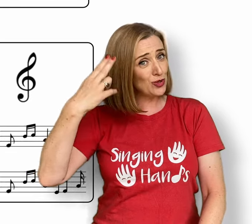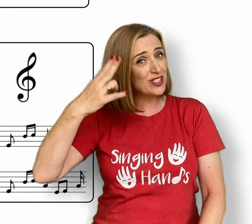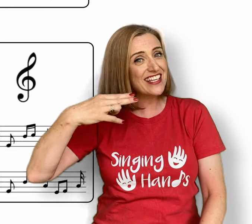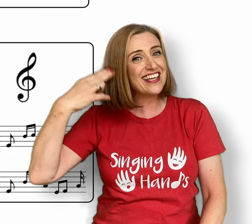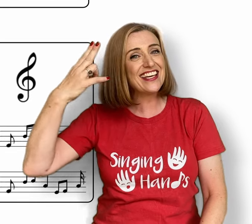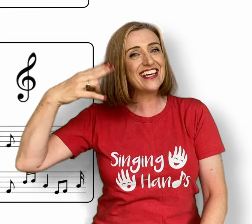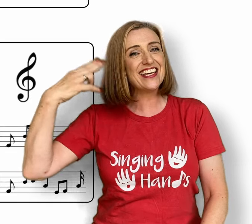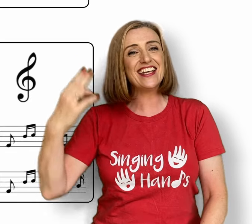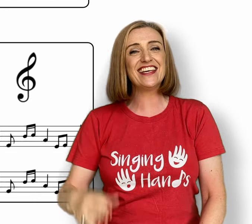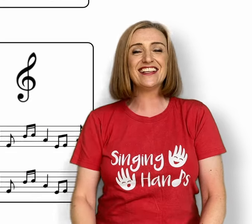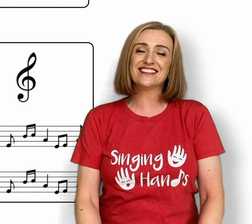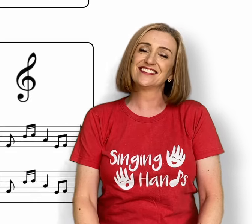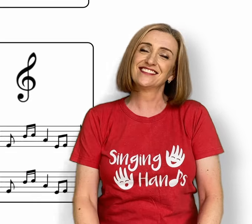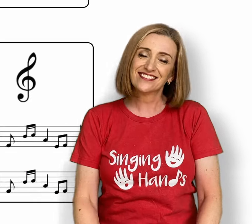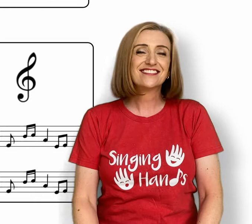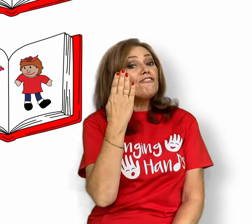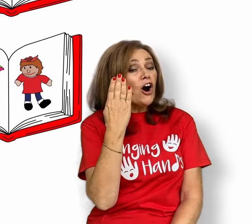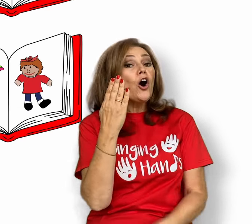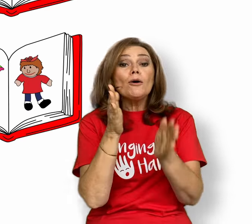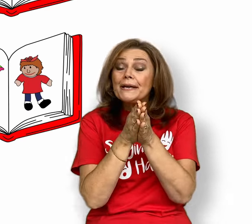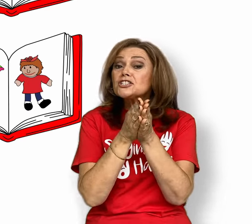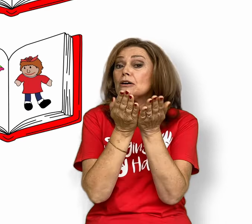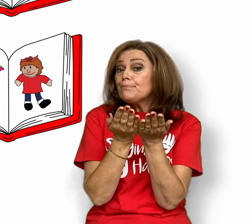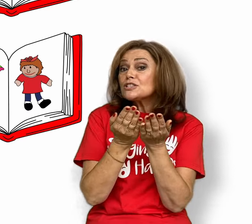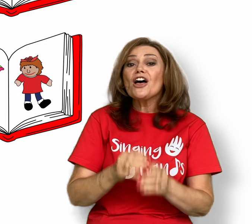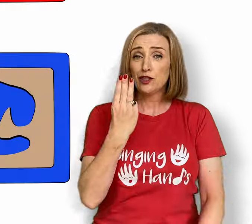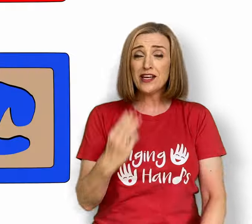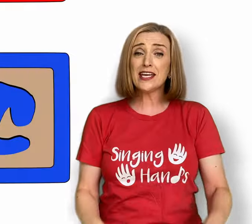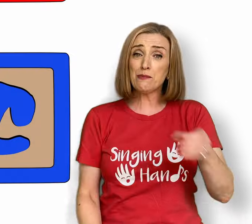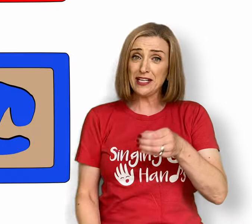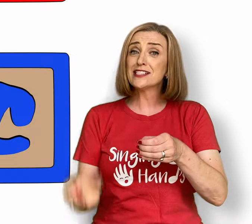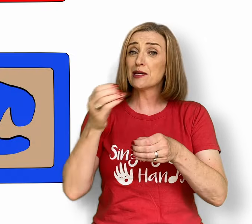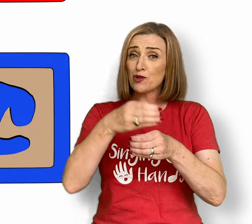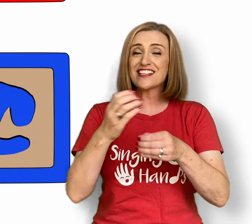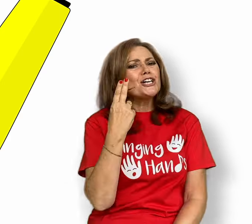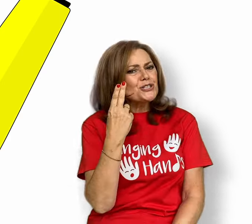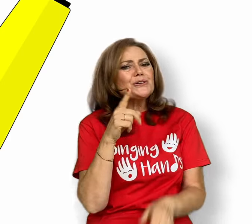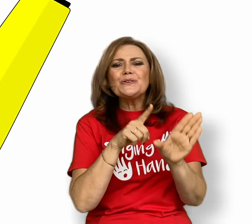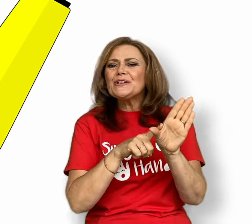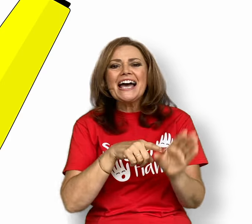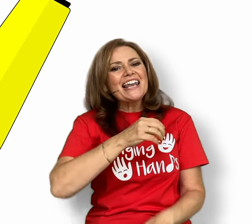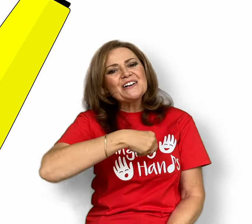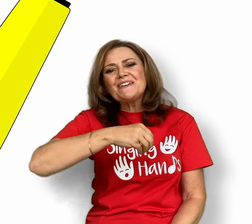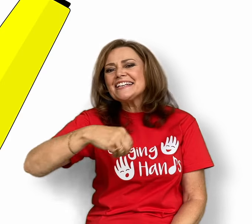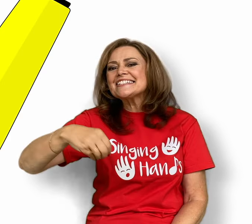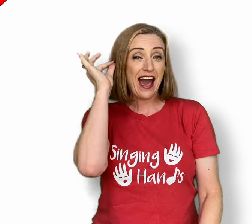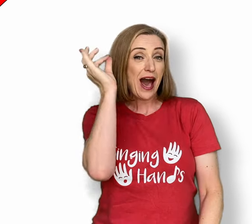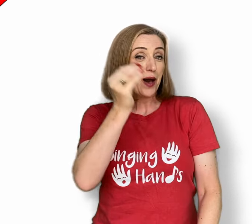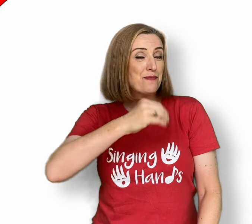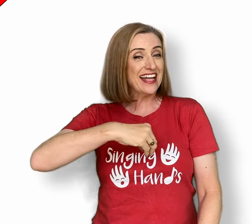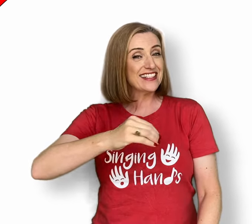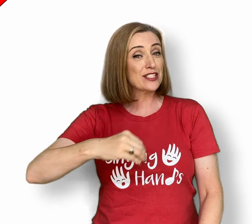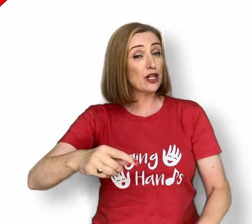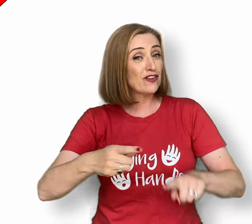to sing, four picture books, three building bricks, two yellow pens